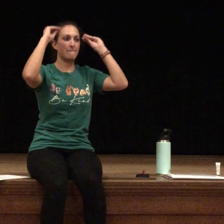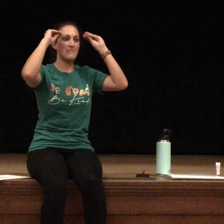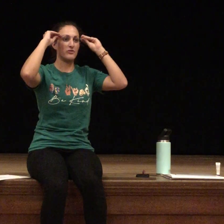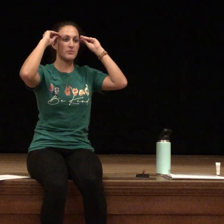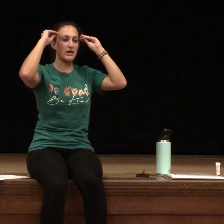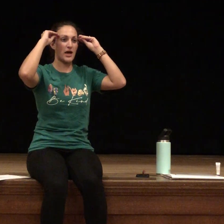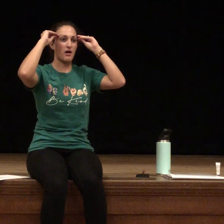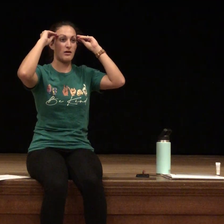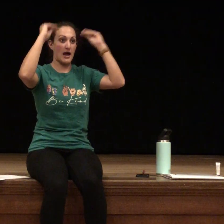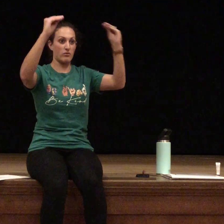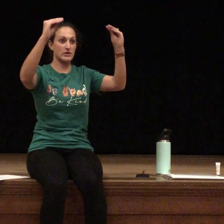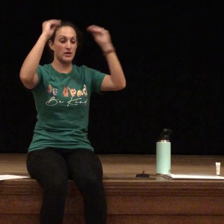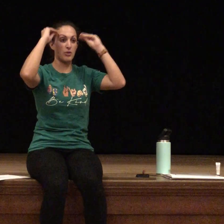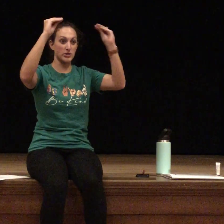Now to make that a noun as in a person,